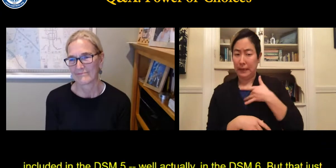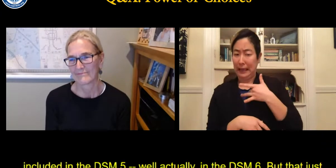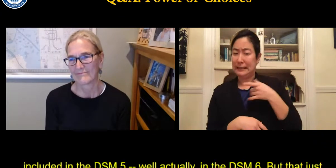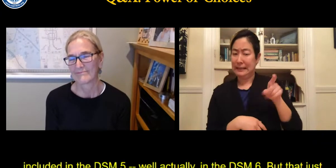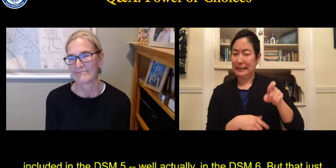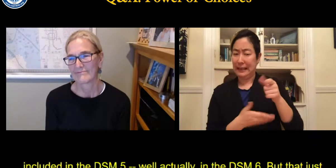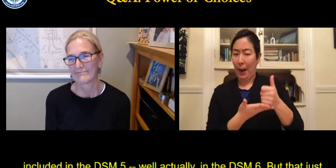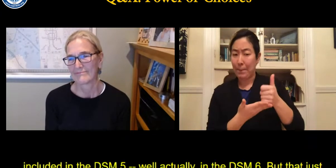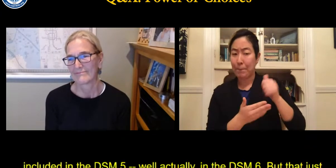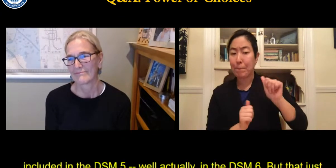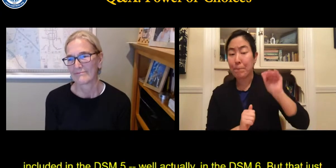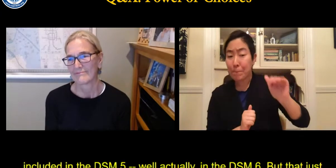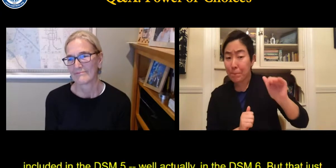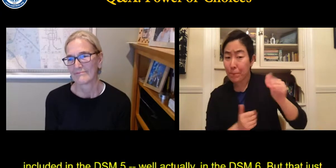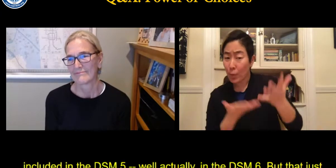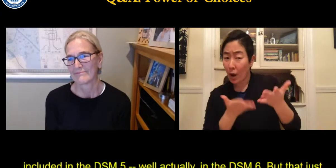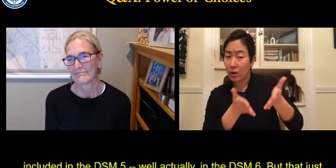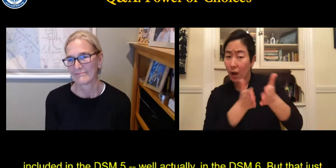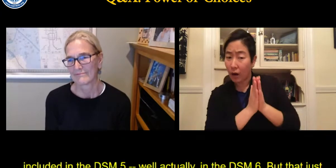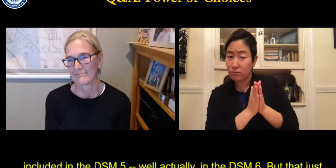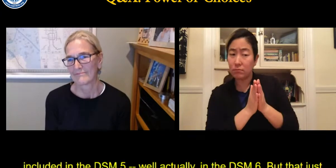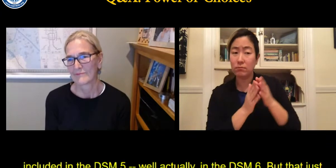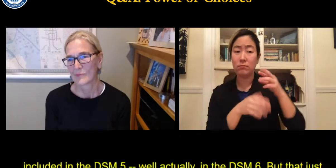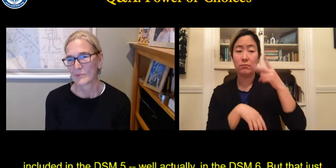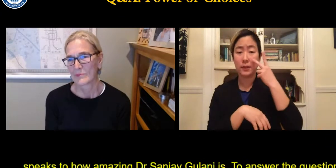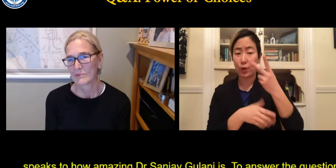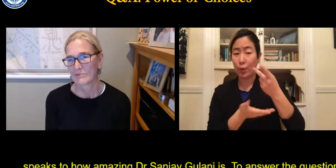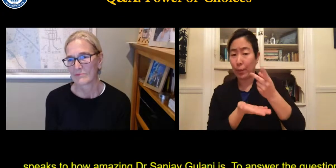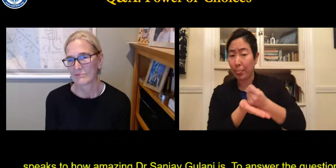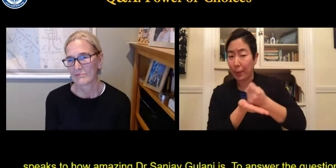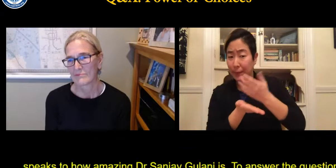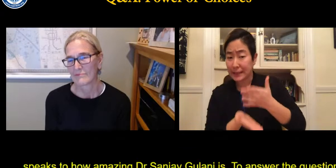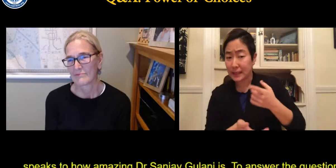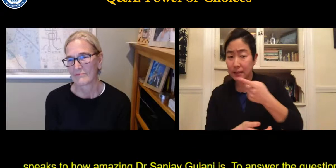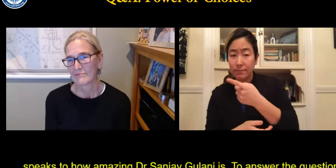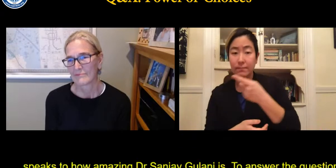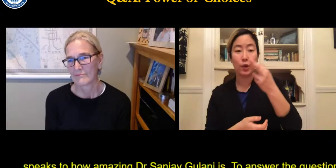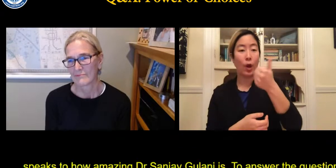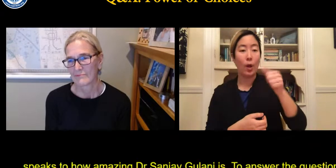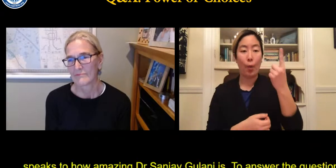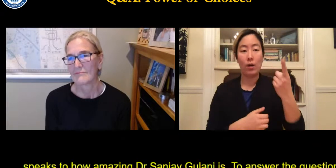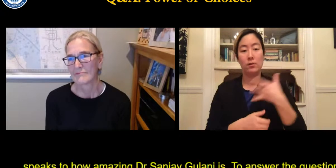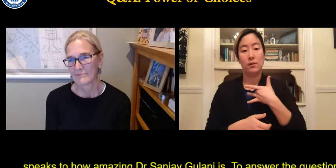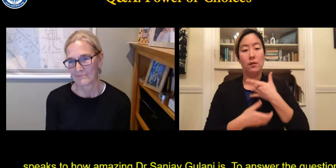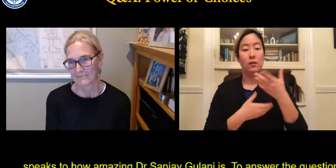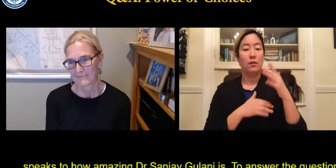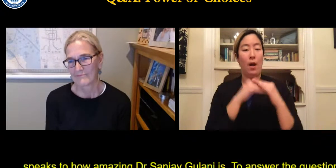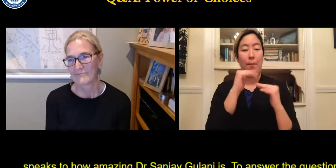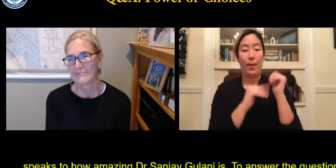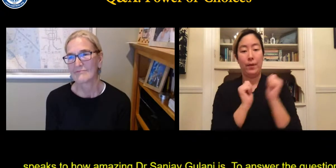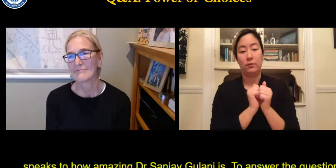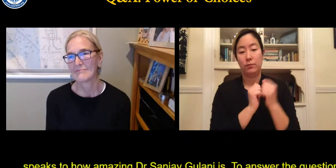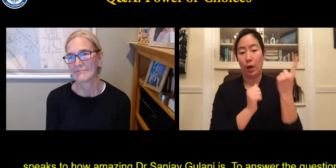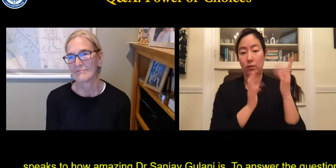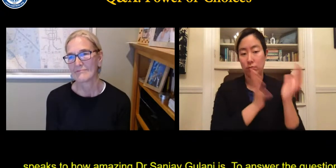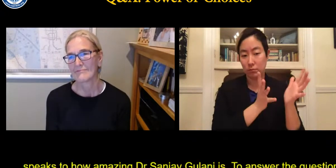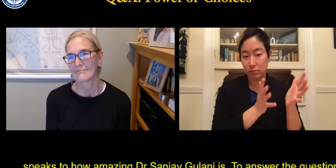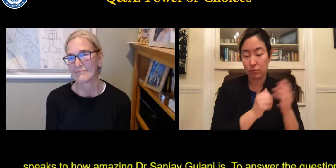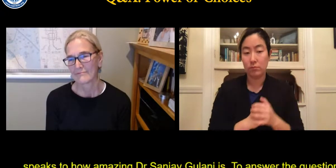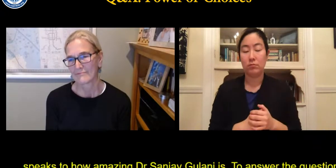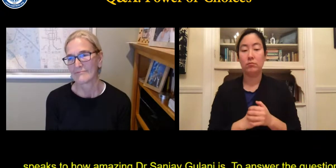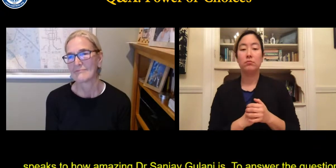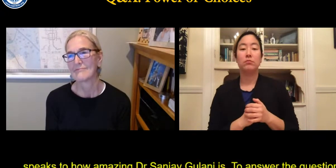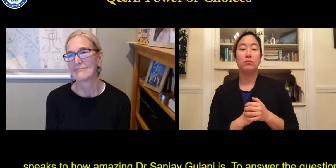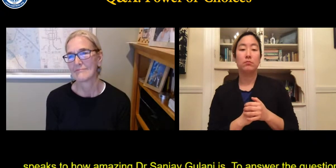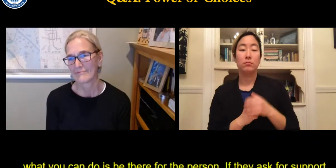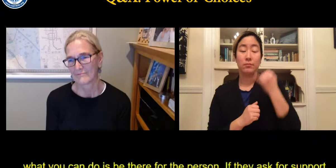something to you, be attentive to it. If they ask for support, offer it up. They might not ask. You might have to check in